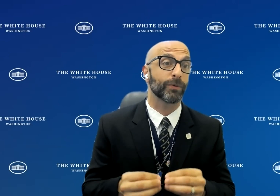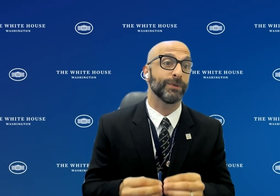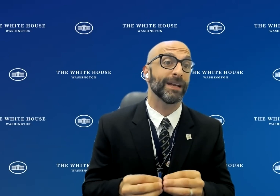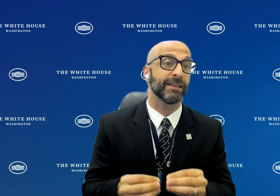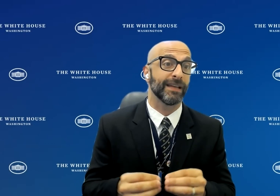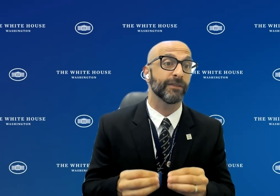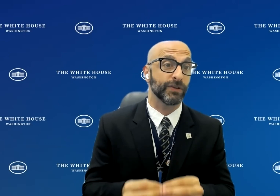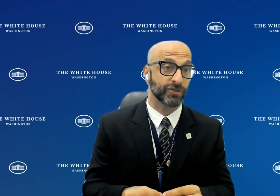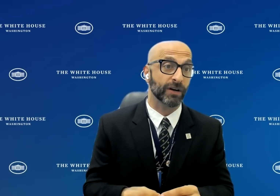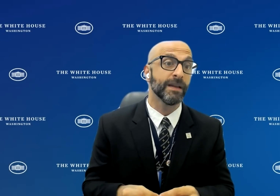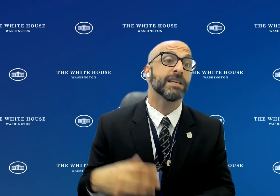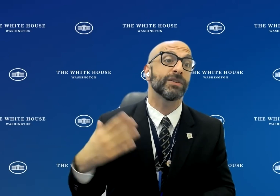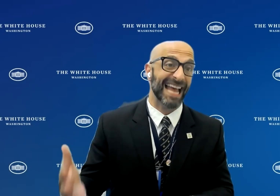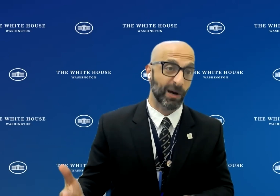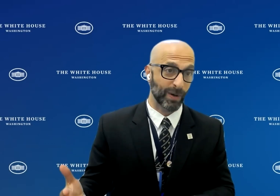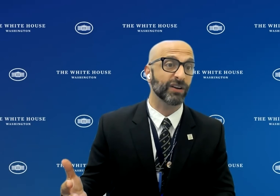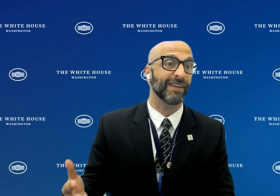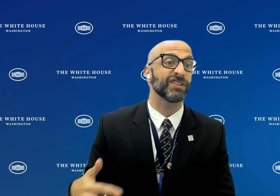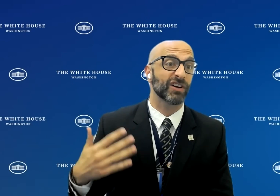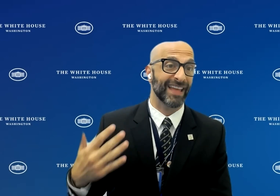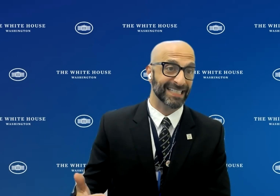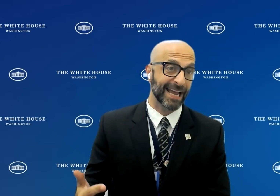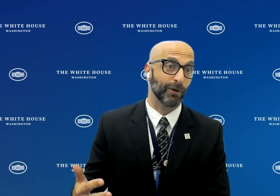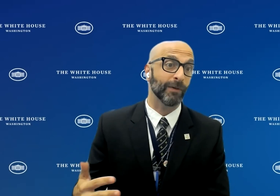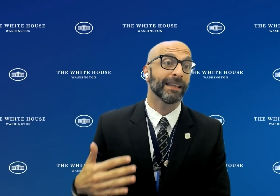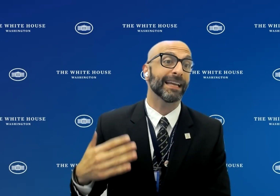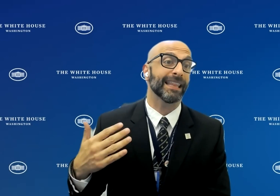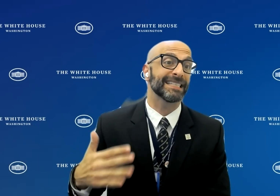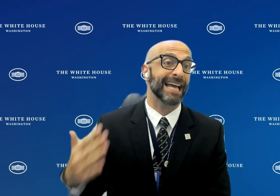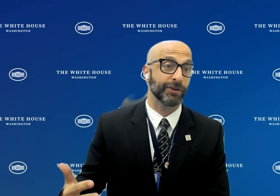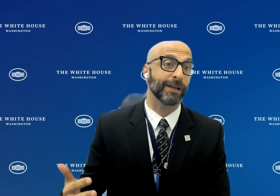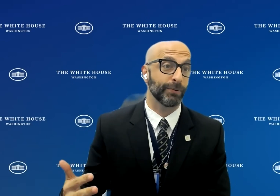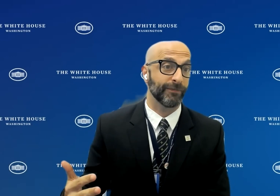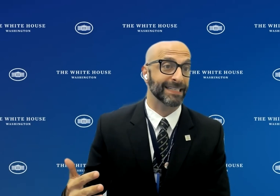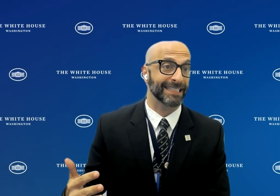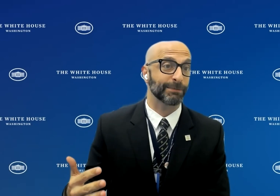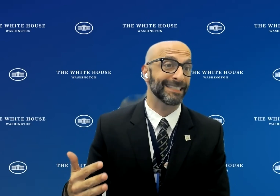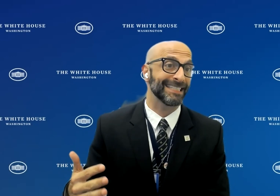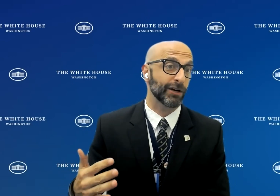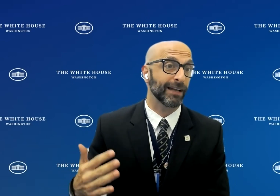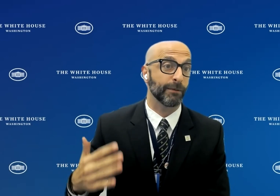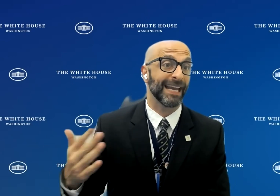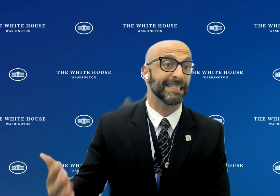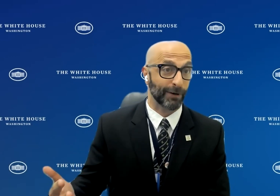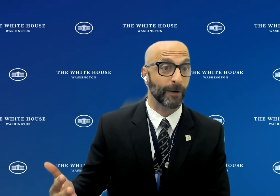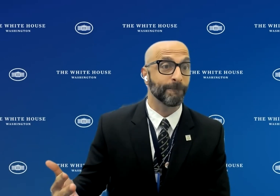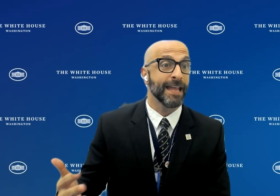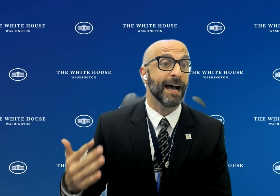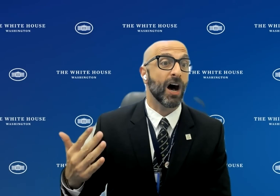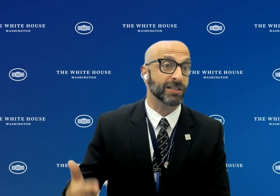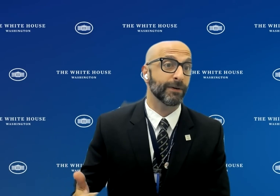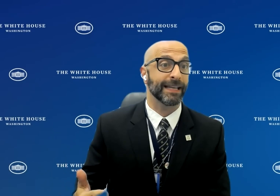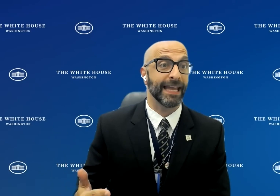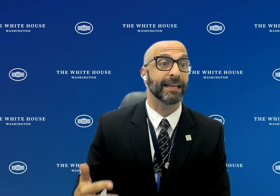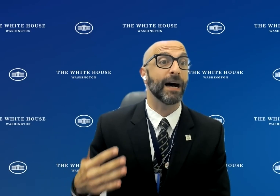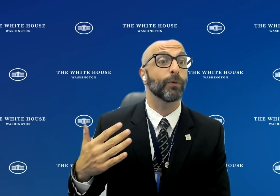in terms of what we're doing in the future. So these equity interventions are that example. Like, this is how you can put vaccines places that are a little bit